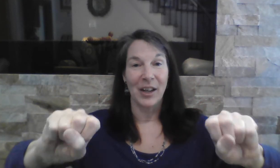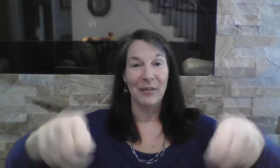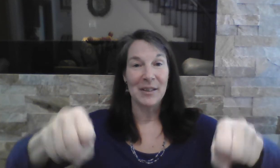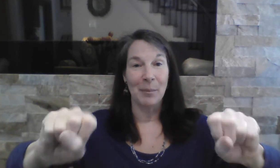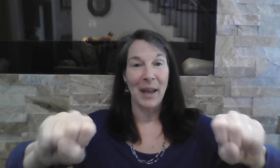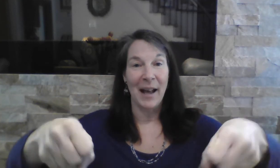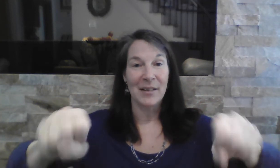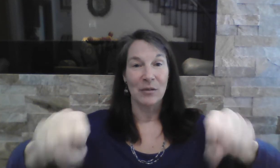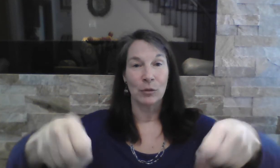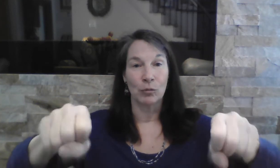you give it some gas.